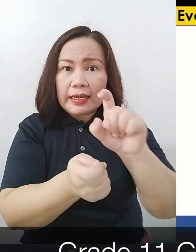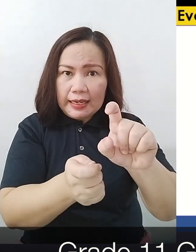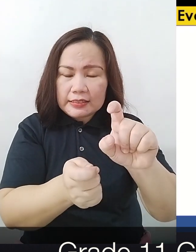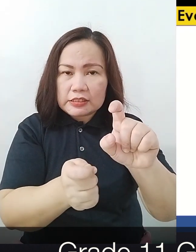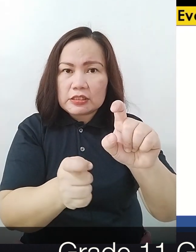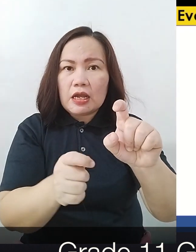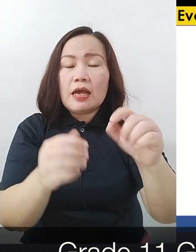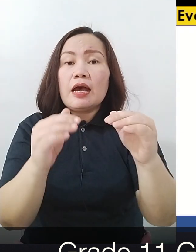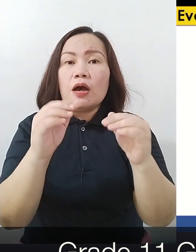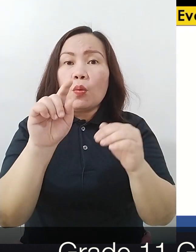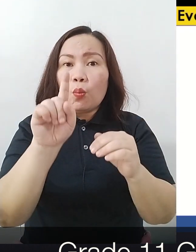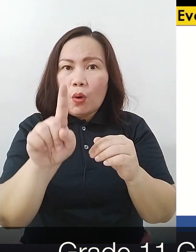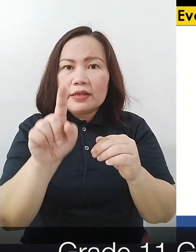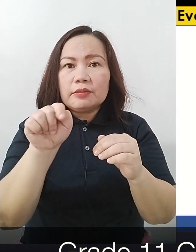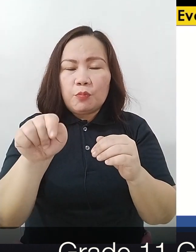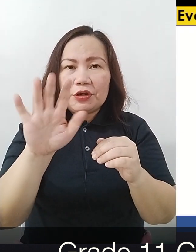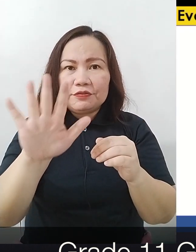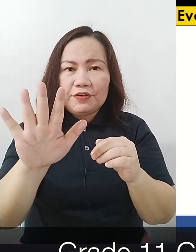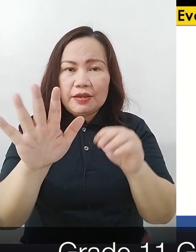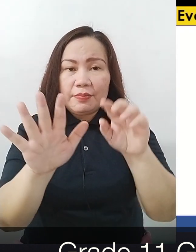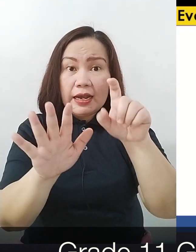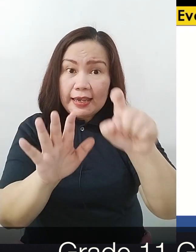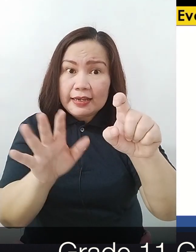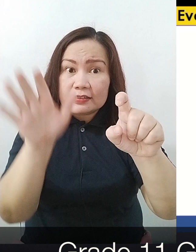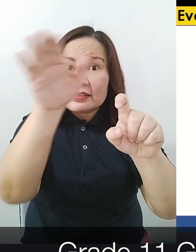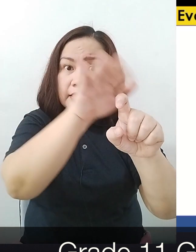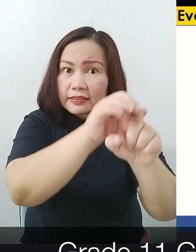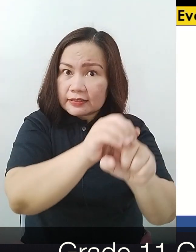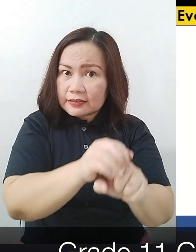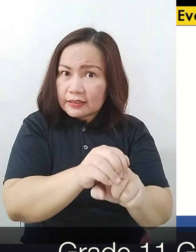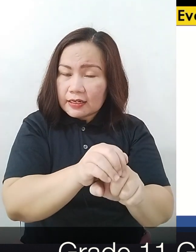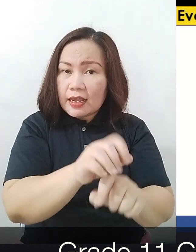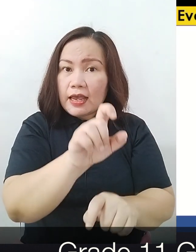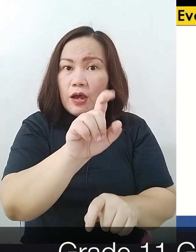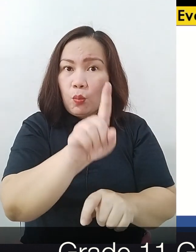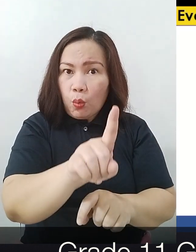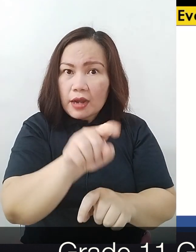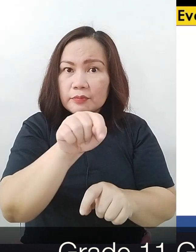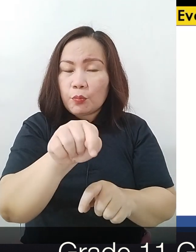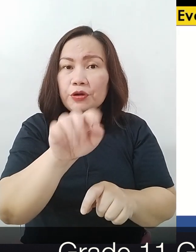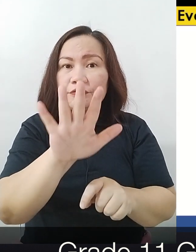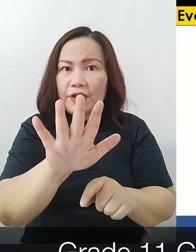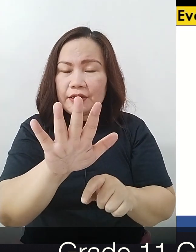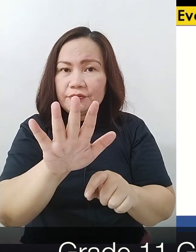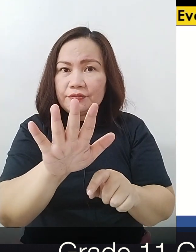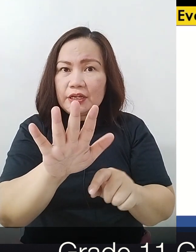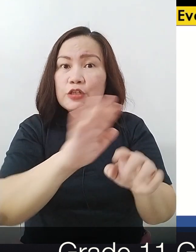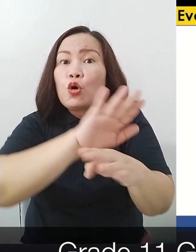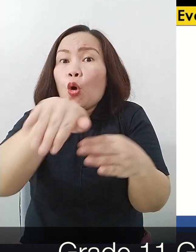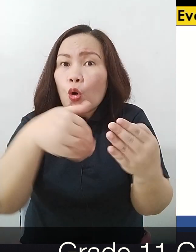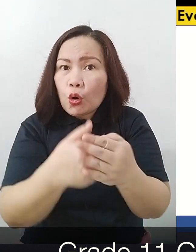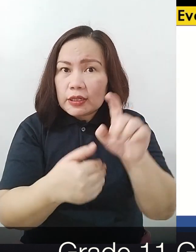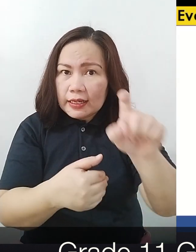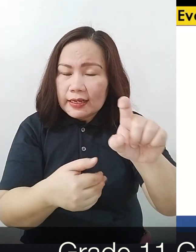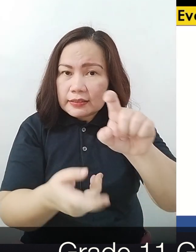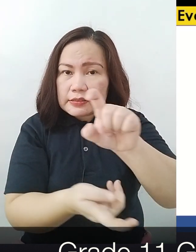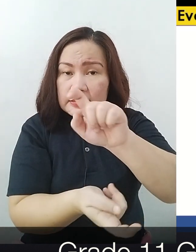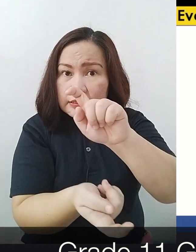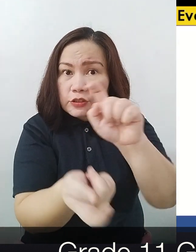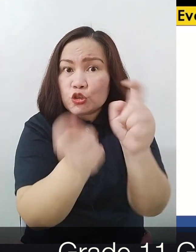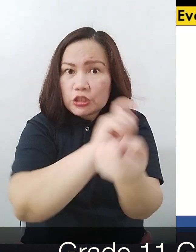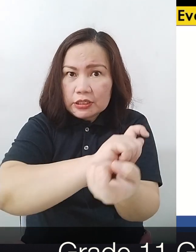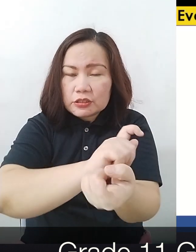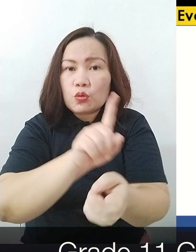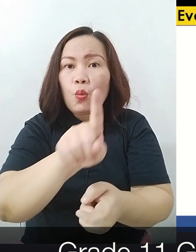natin na value ng x is 1.5. So siya yung ipapalit natin sa lahat ng x sa given function.